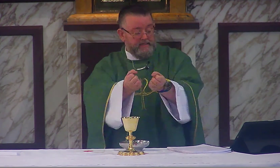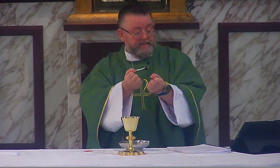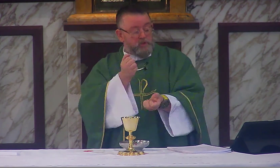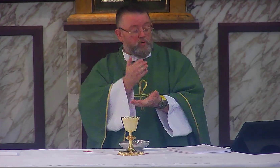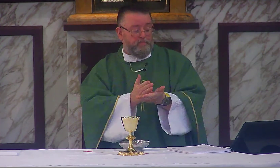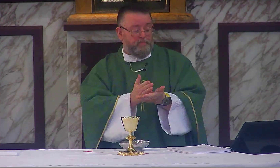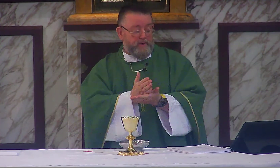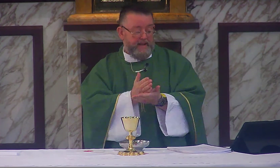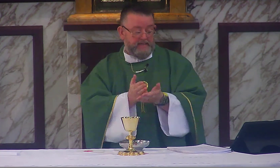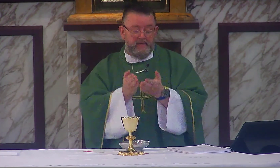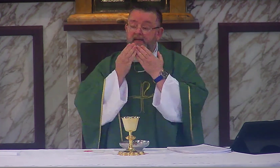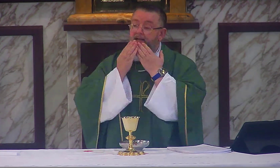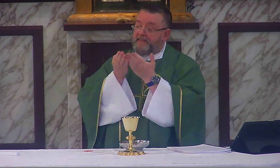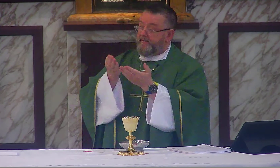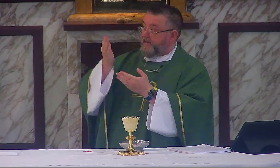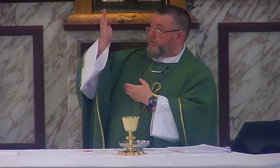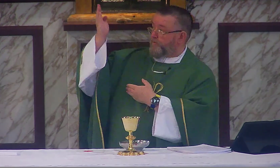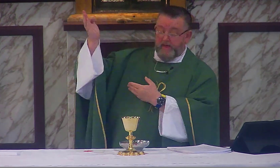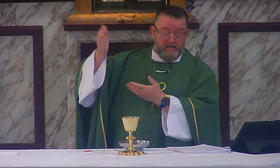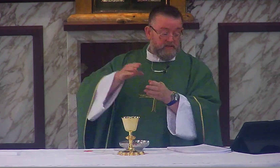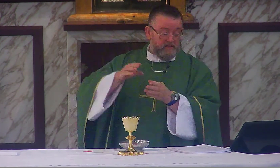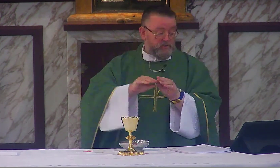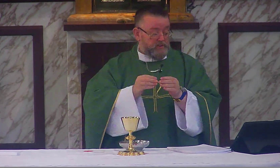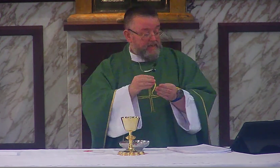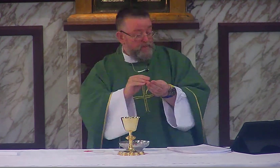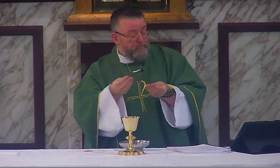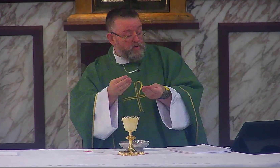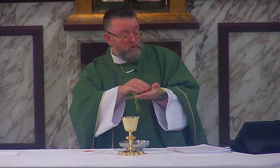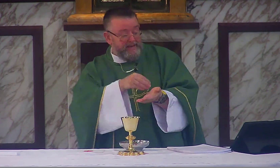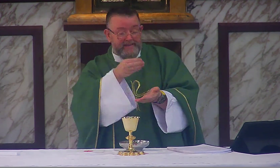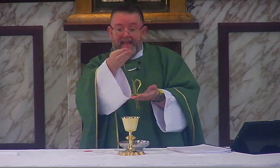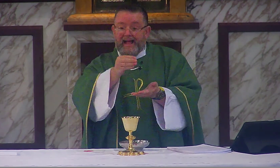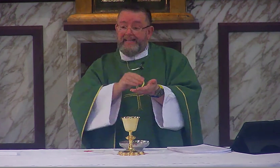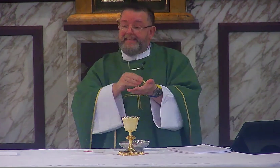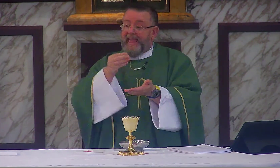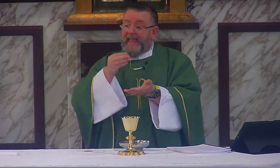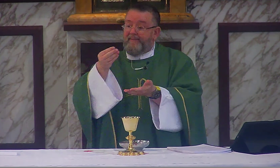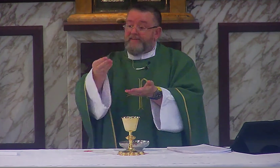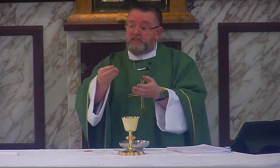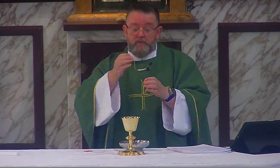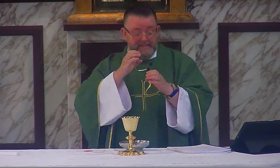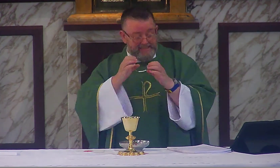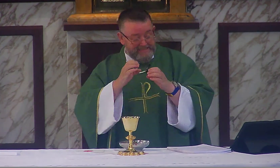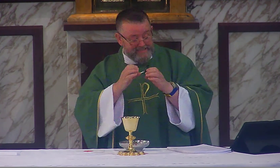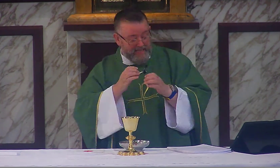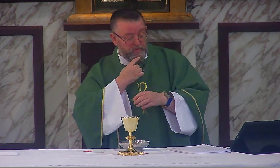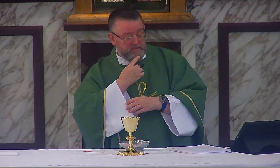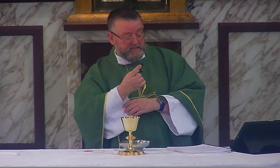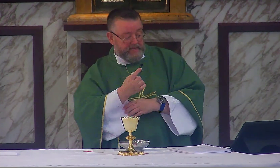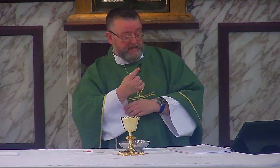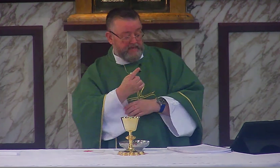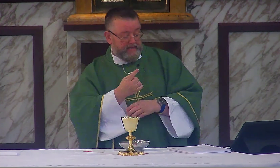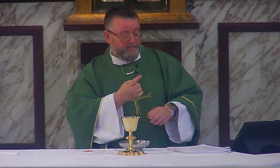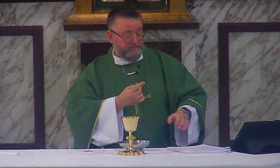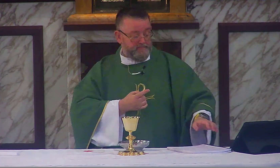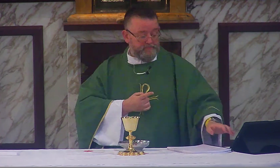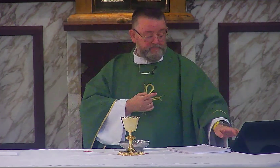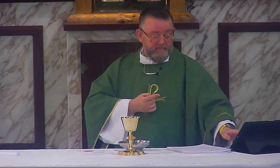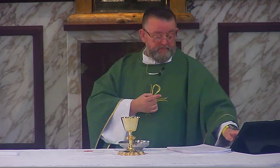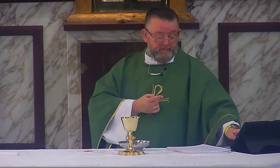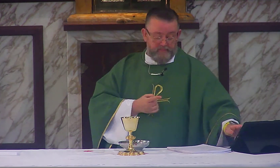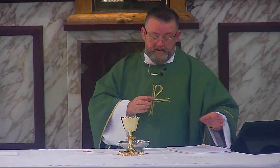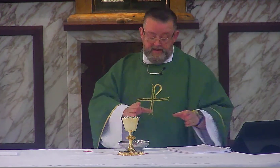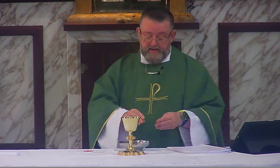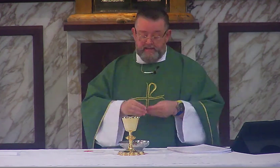passion, he took bread, and giving you thanks, he broke it and gave it to his disciples, saying,